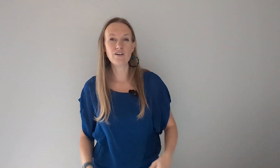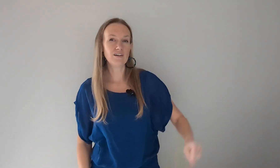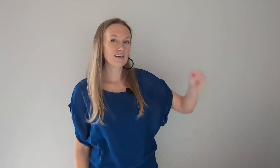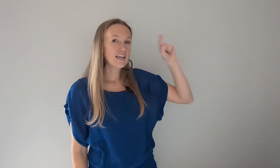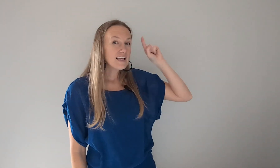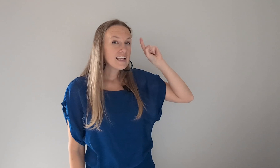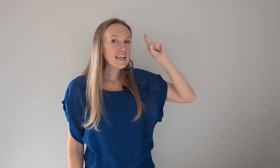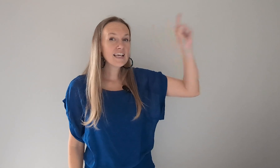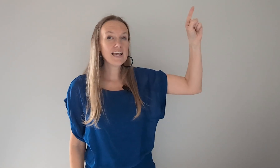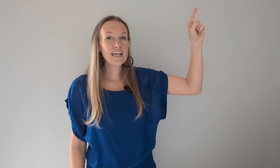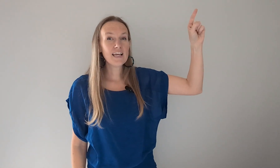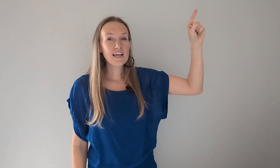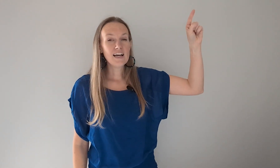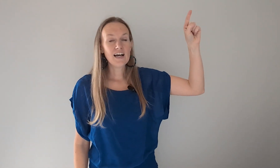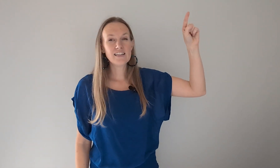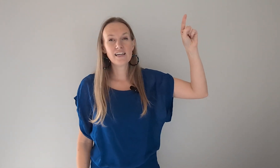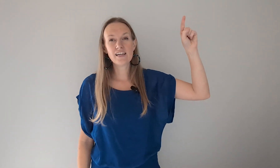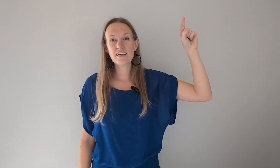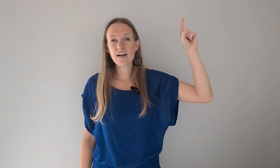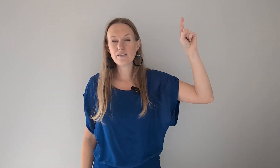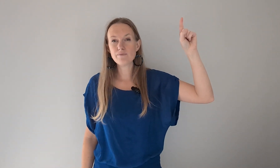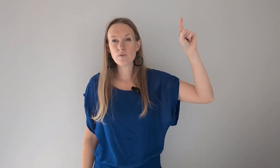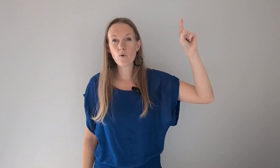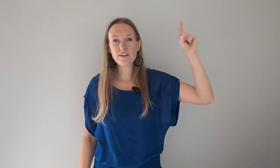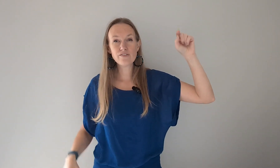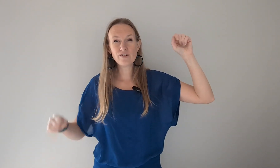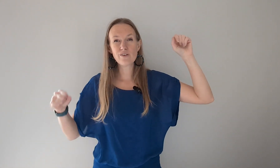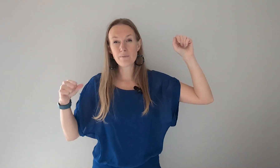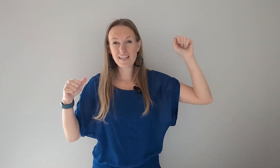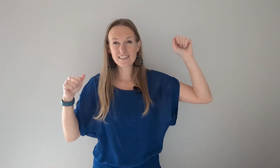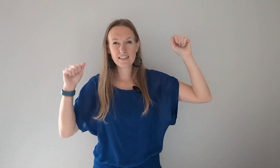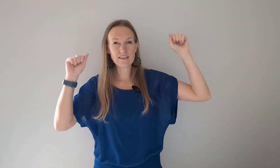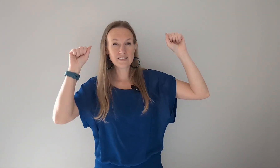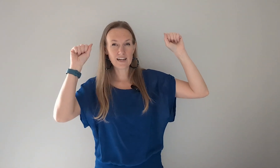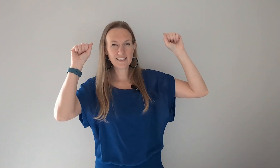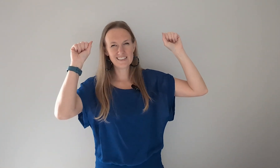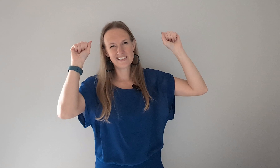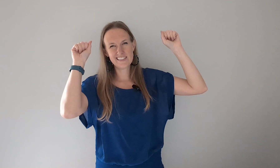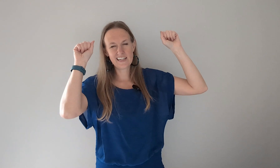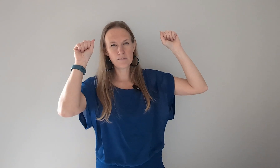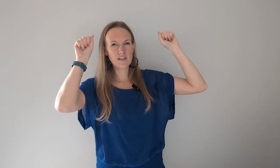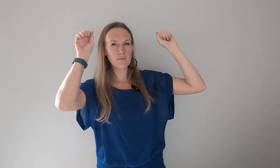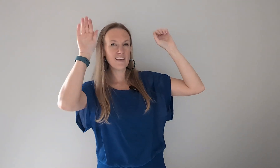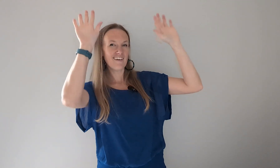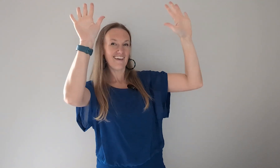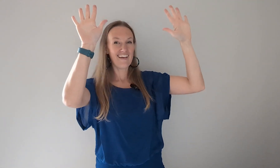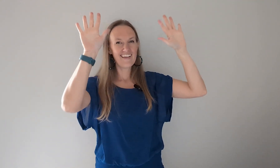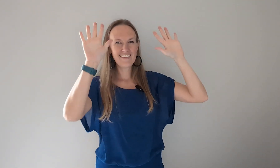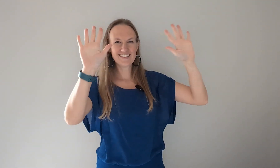wonderful? He, and then wonderful or amazing, another sign, just to shake it up a little bit. This